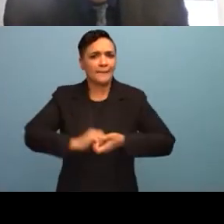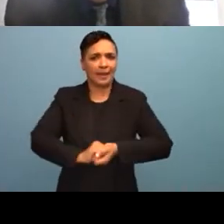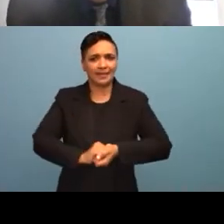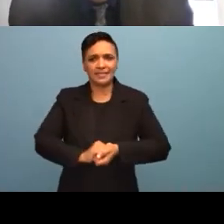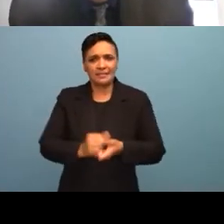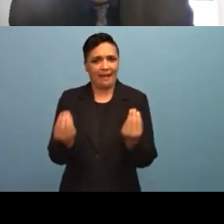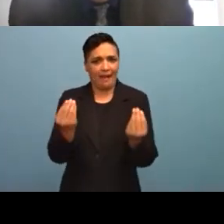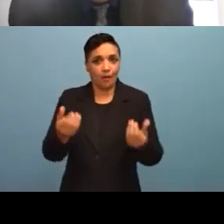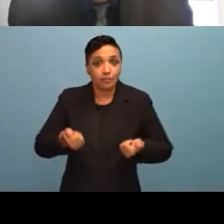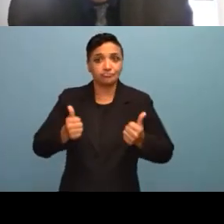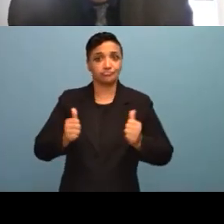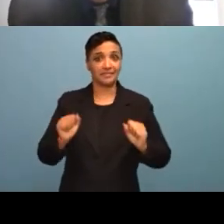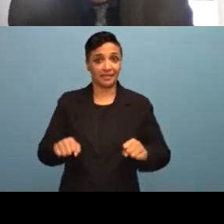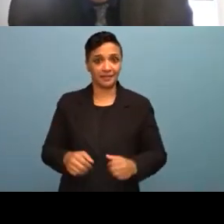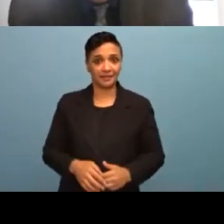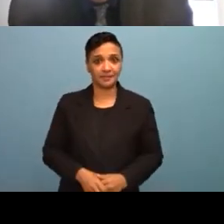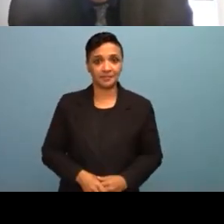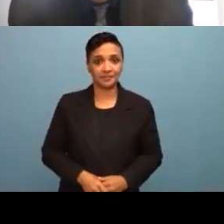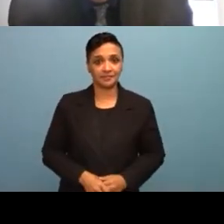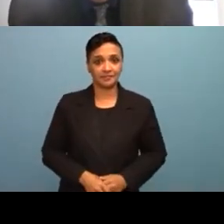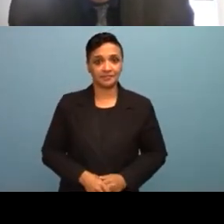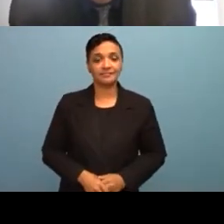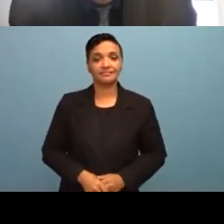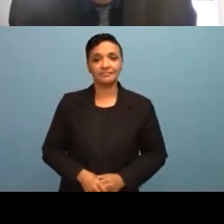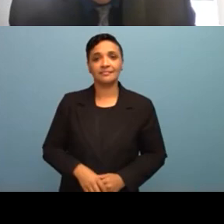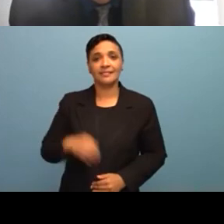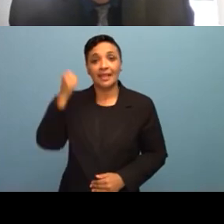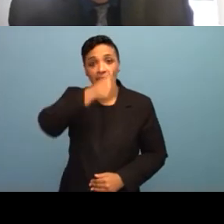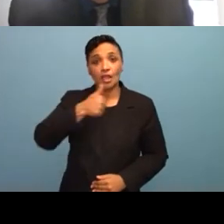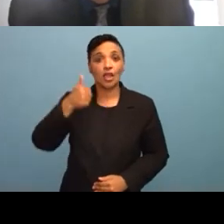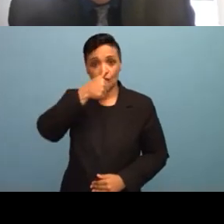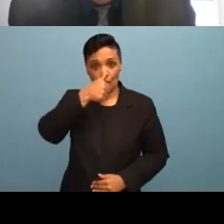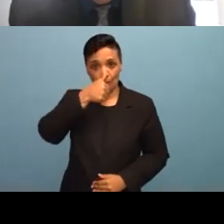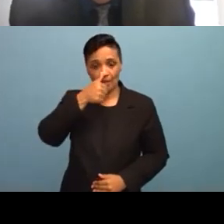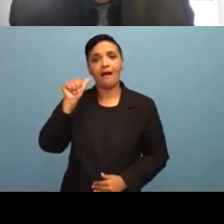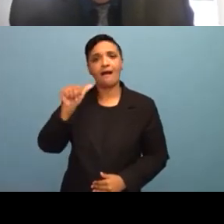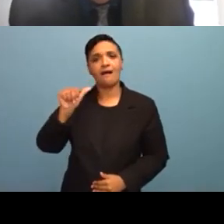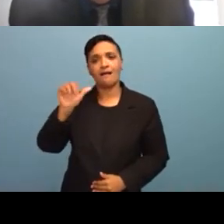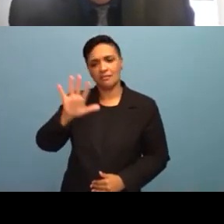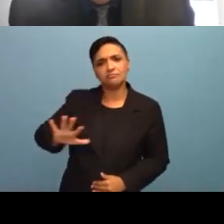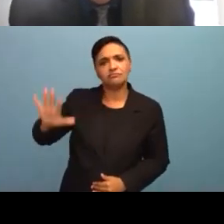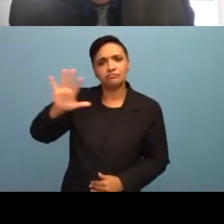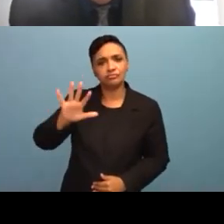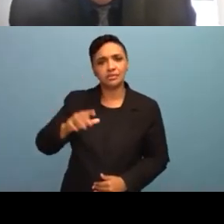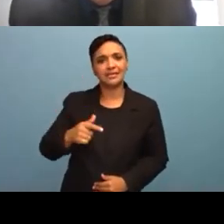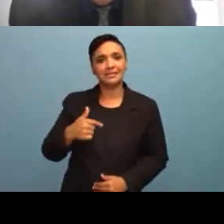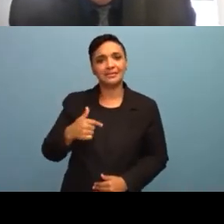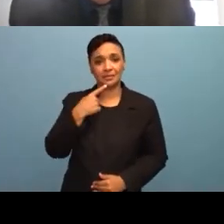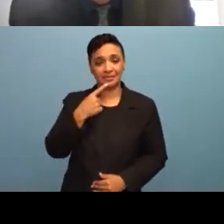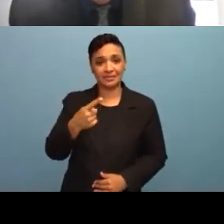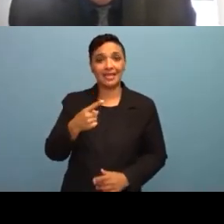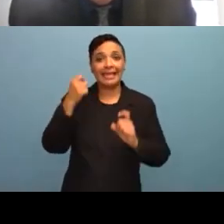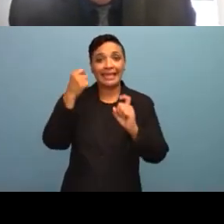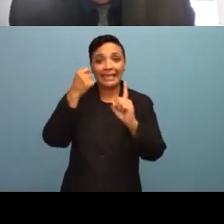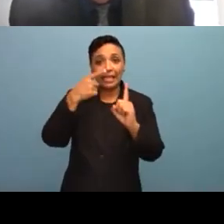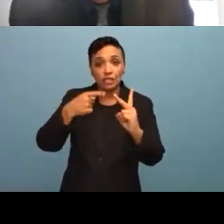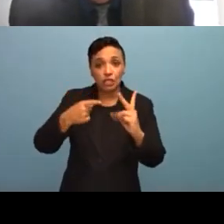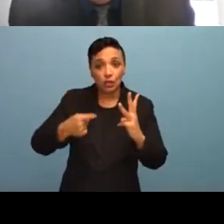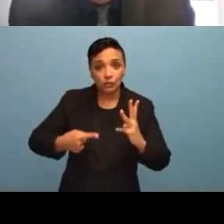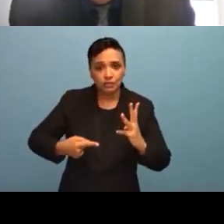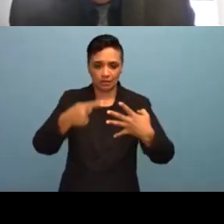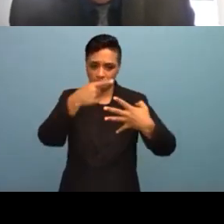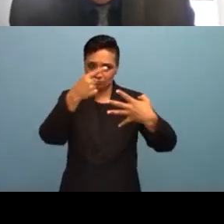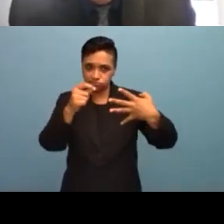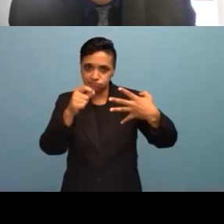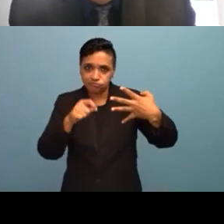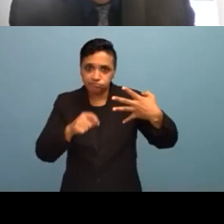thrive. Well, in Ethiopia, just really quick to add to Werner's point, I would say indicators are really important when you're working